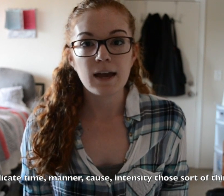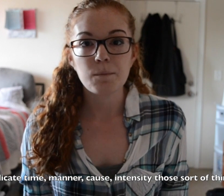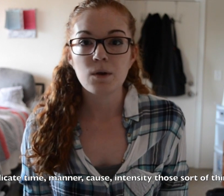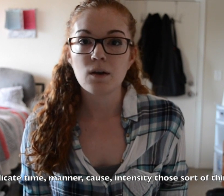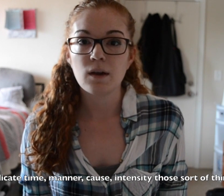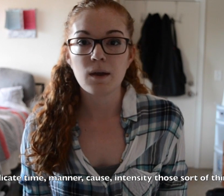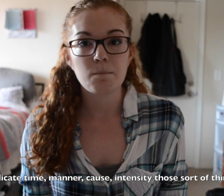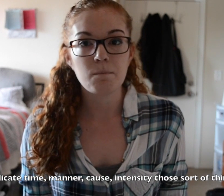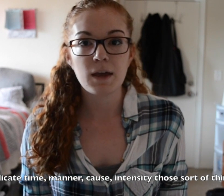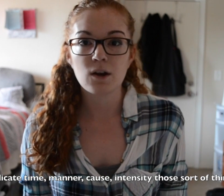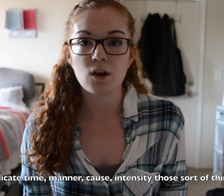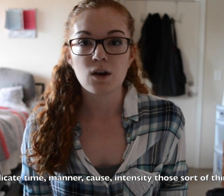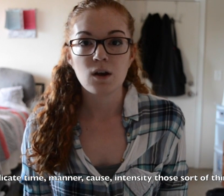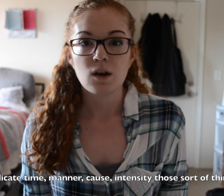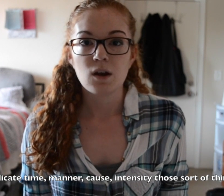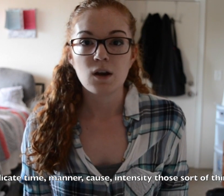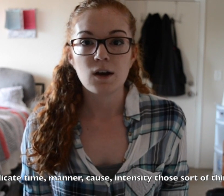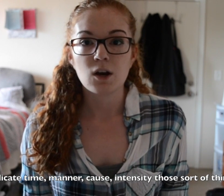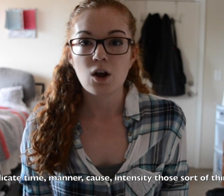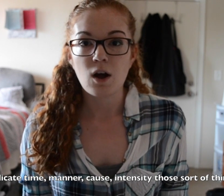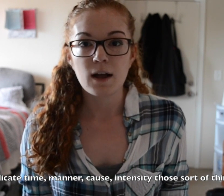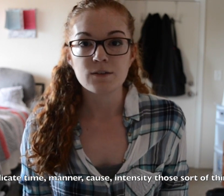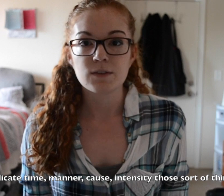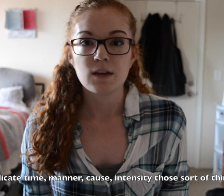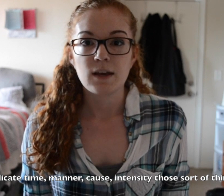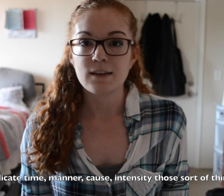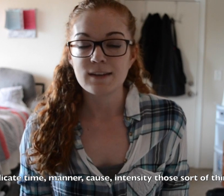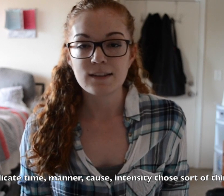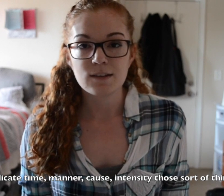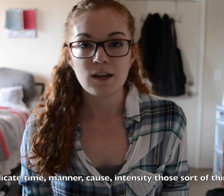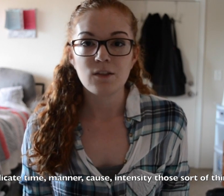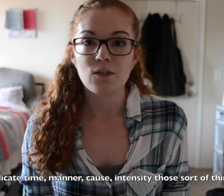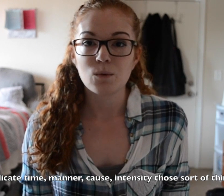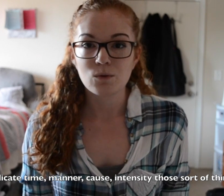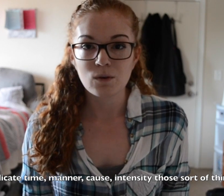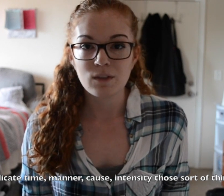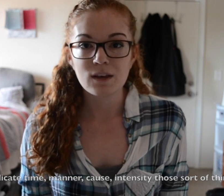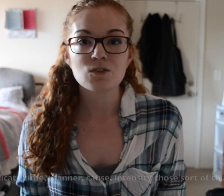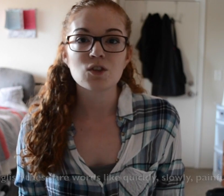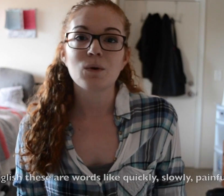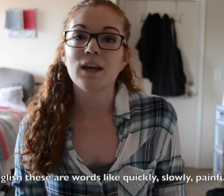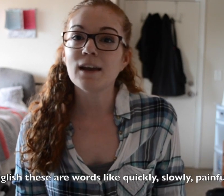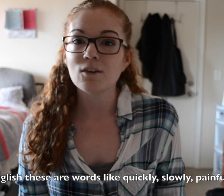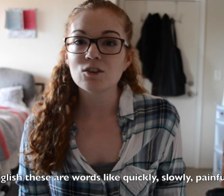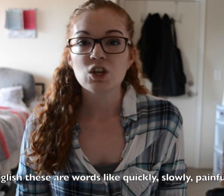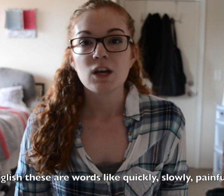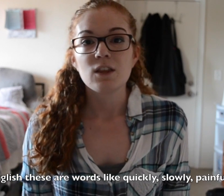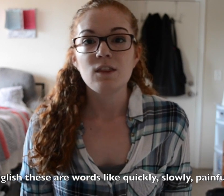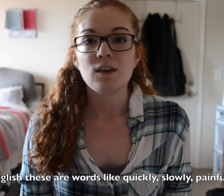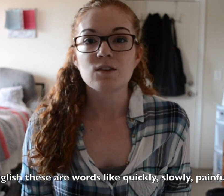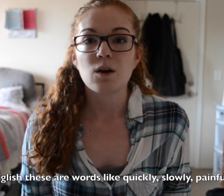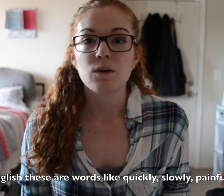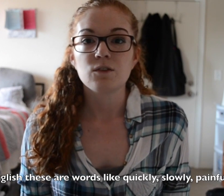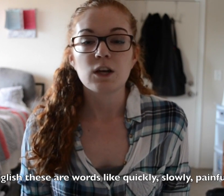time, a manner, or cause, intensity, those sort of things. So in English, these are words like